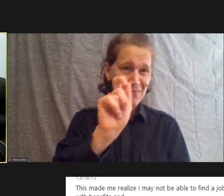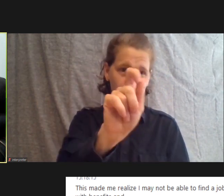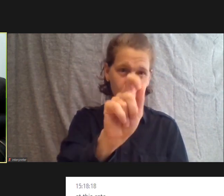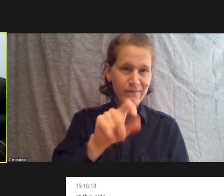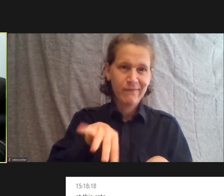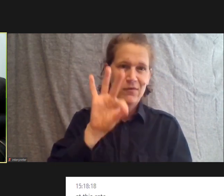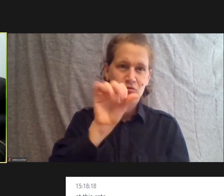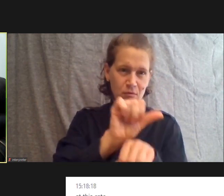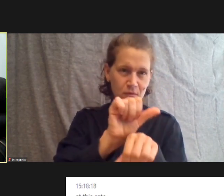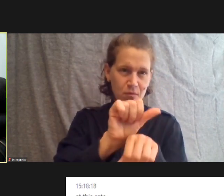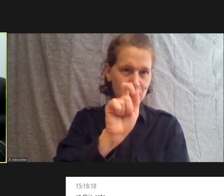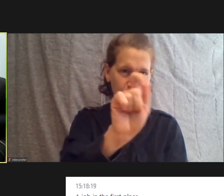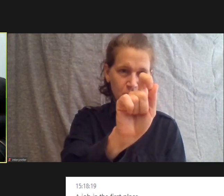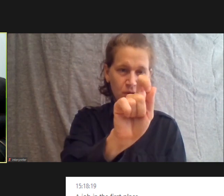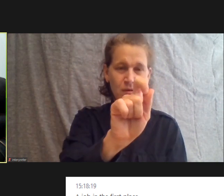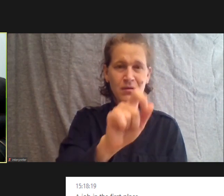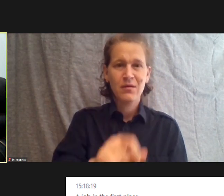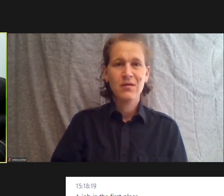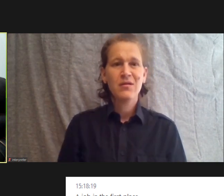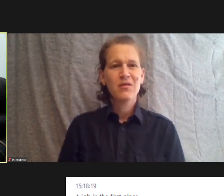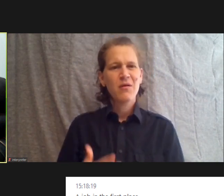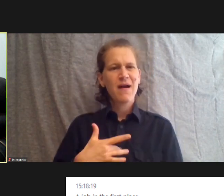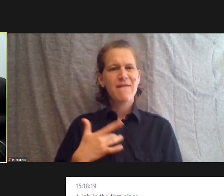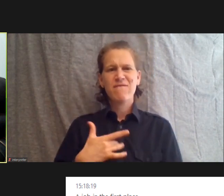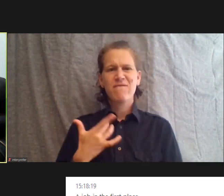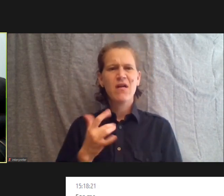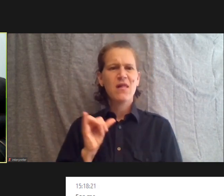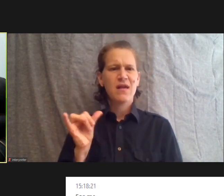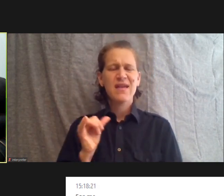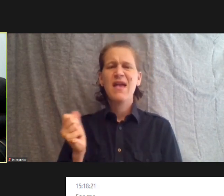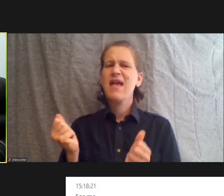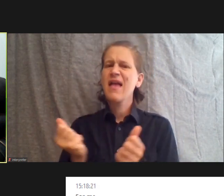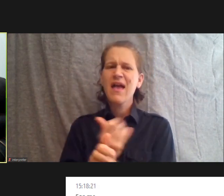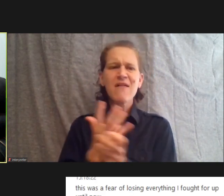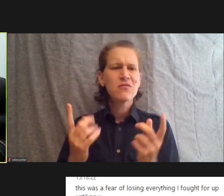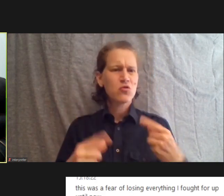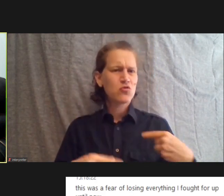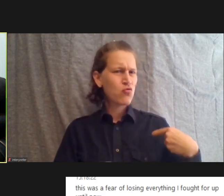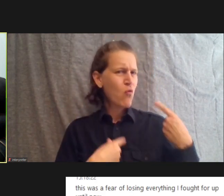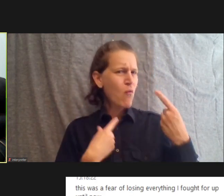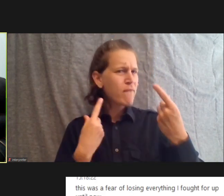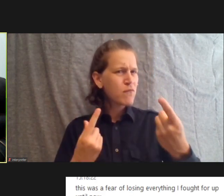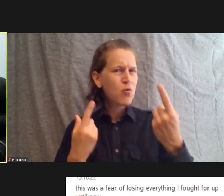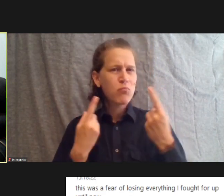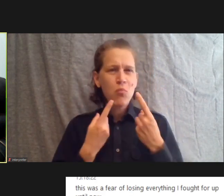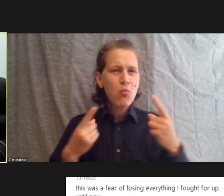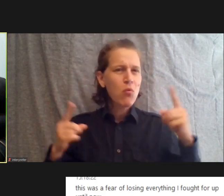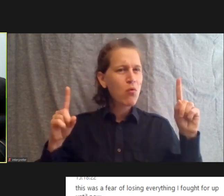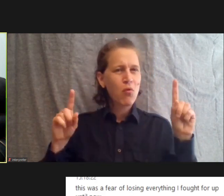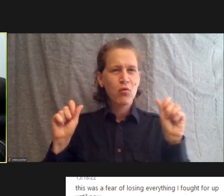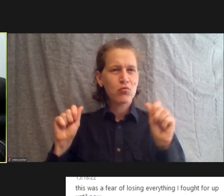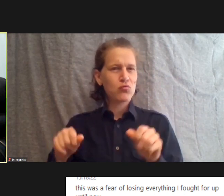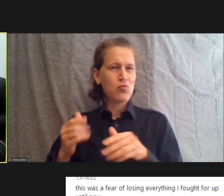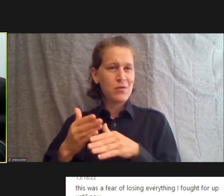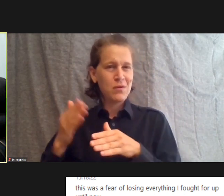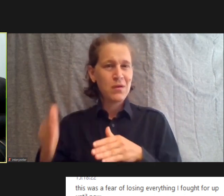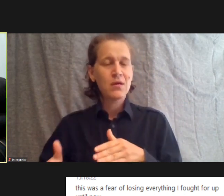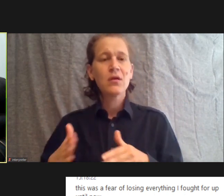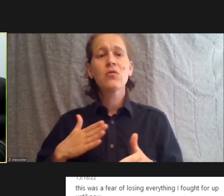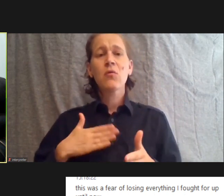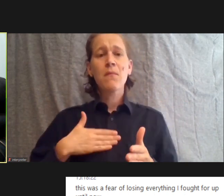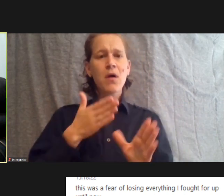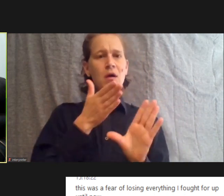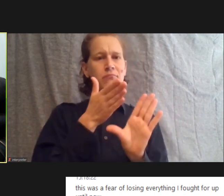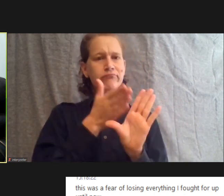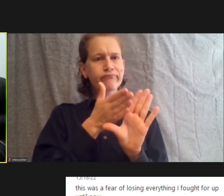losing everything I fought for up until now. As my psychiatrist warned me, if I ever stopped my meds, the mental bounce back could